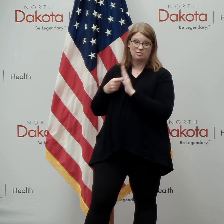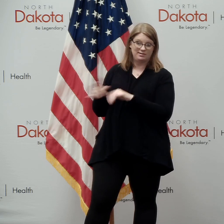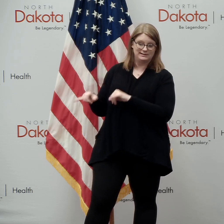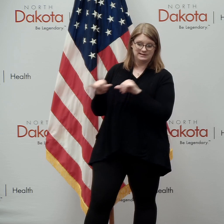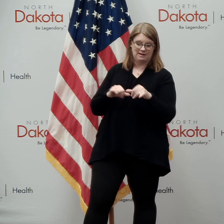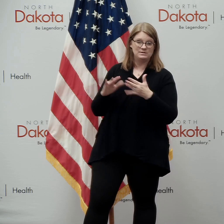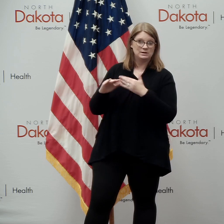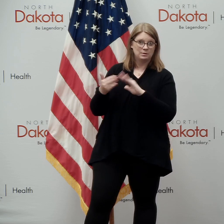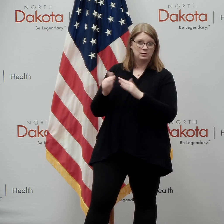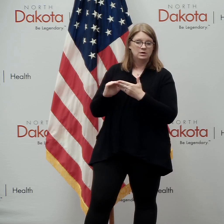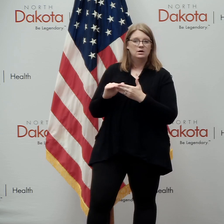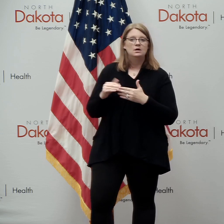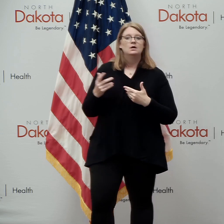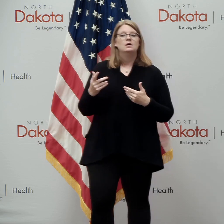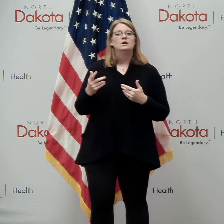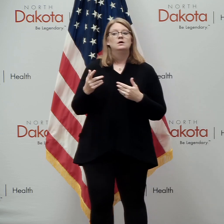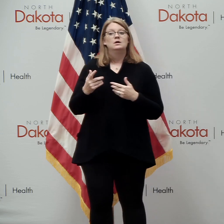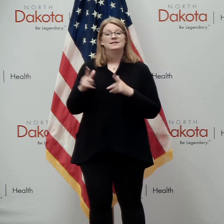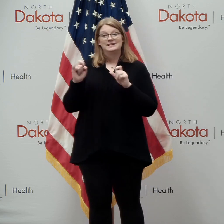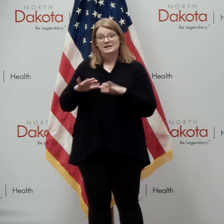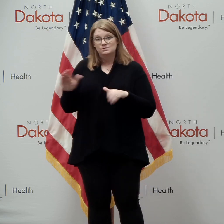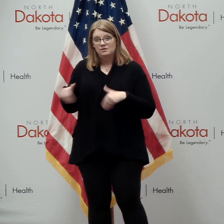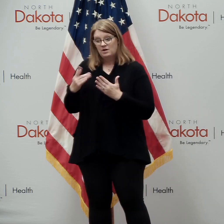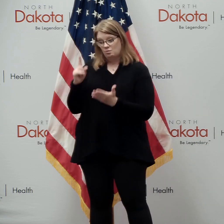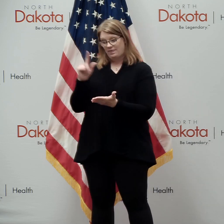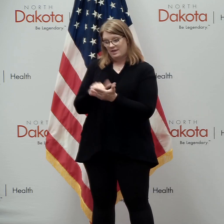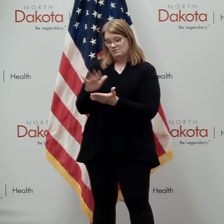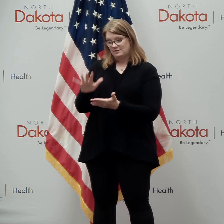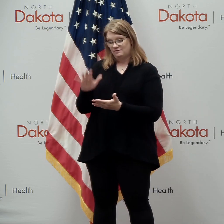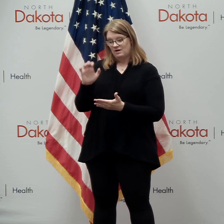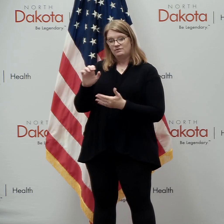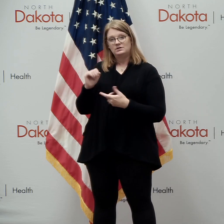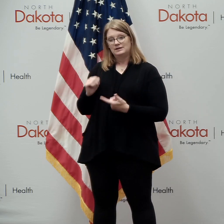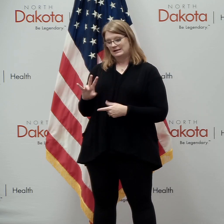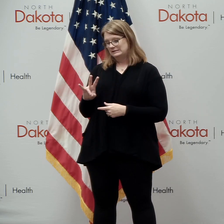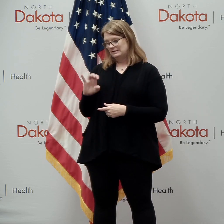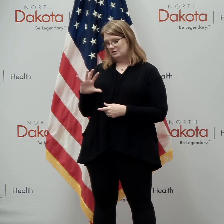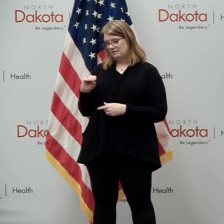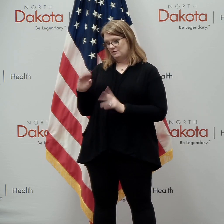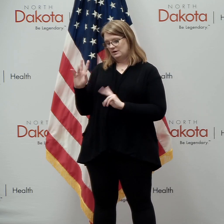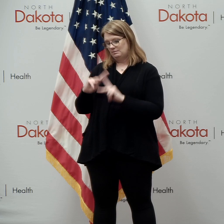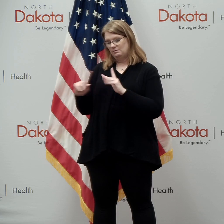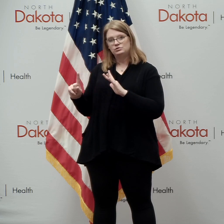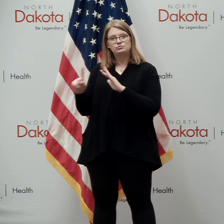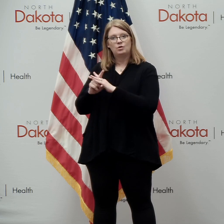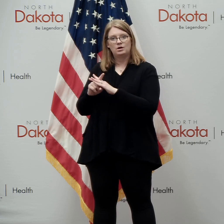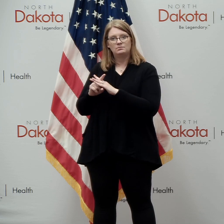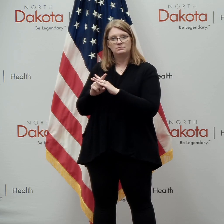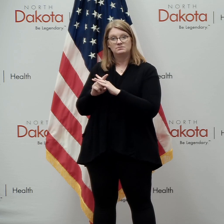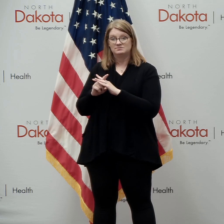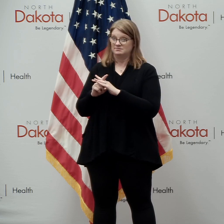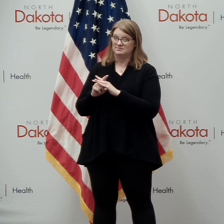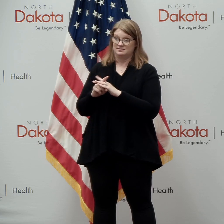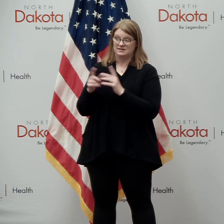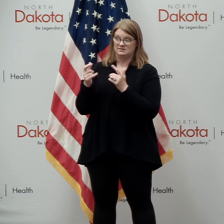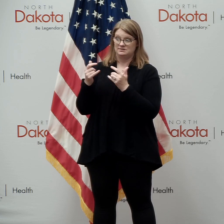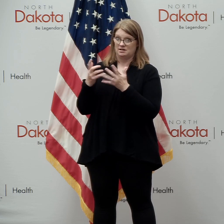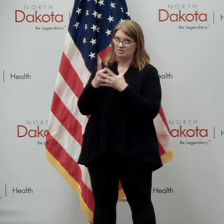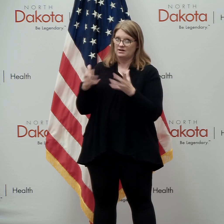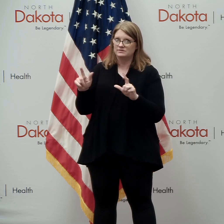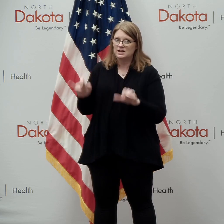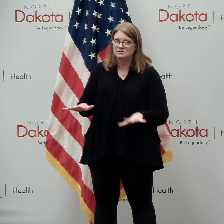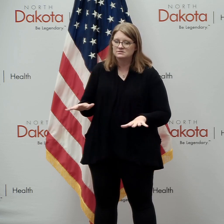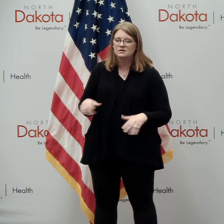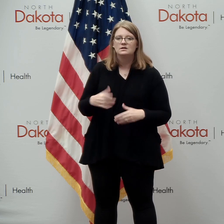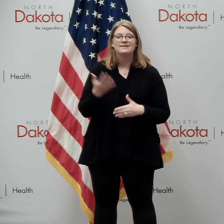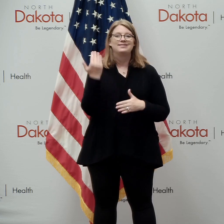the ample testing that we provided, the 1,500 and 750 showed up, that still is a lot of tests. I mean, remember,